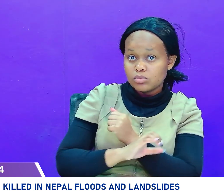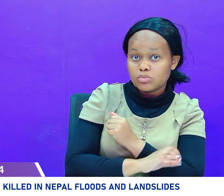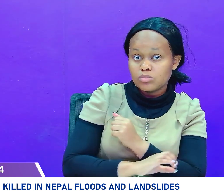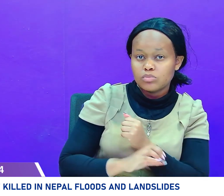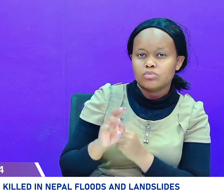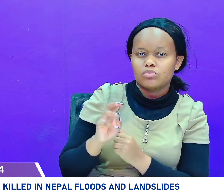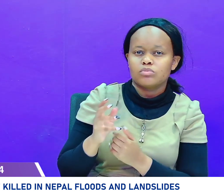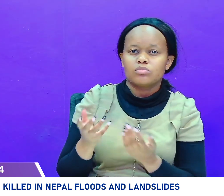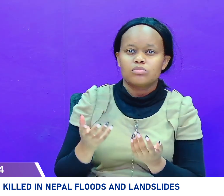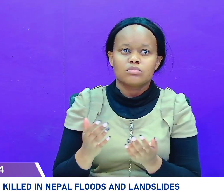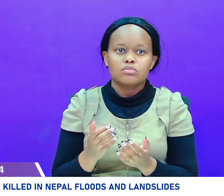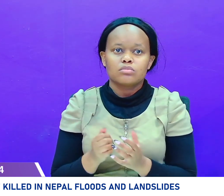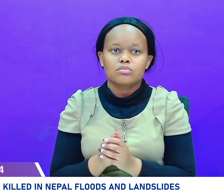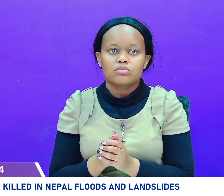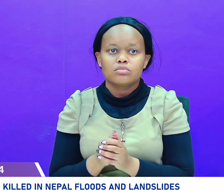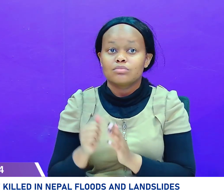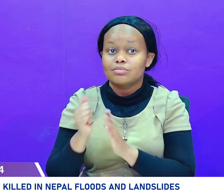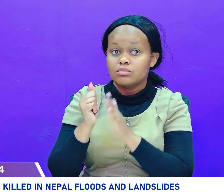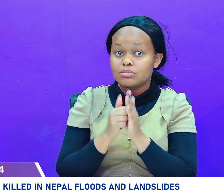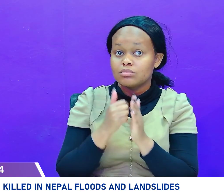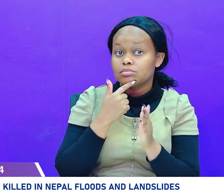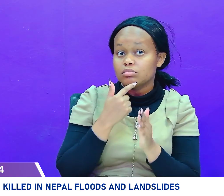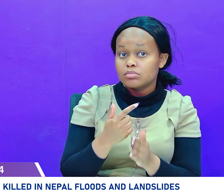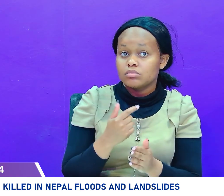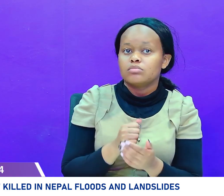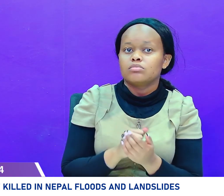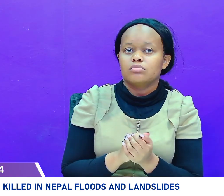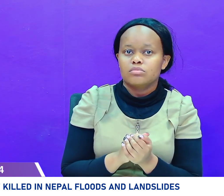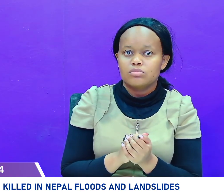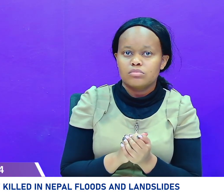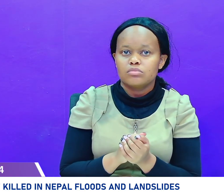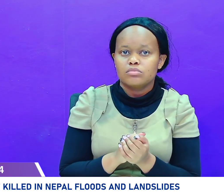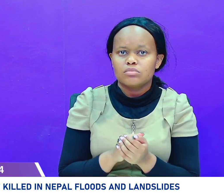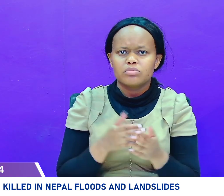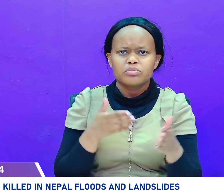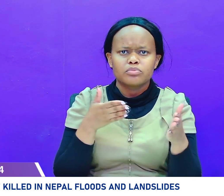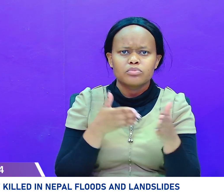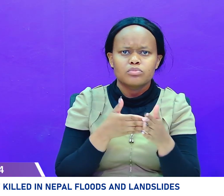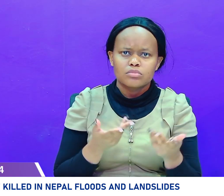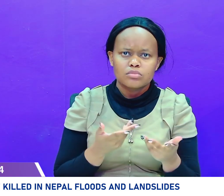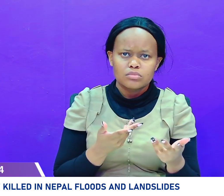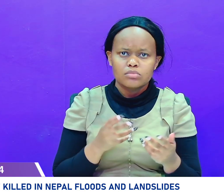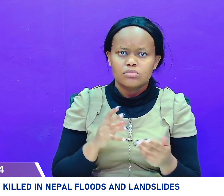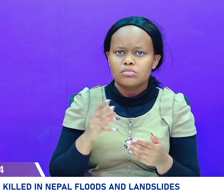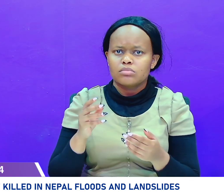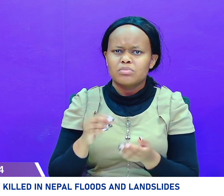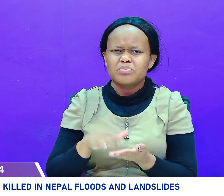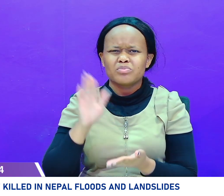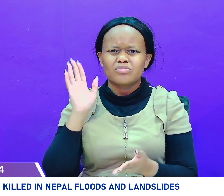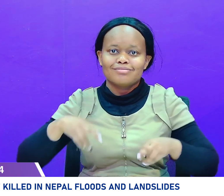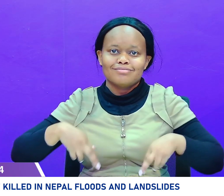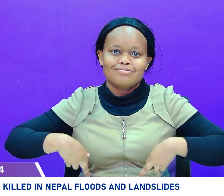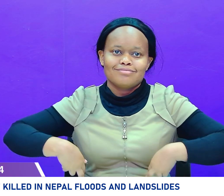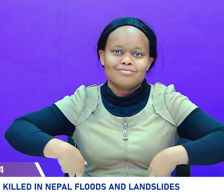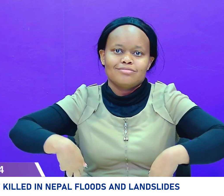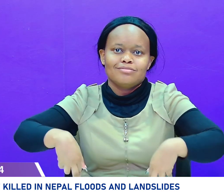The country's disaster management agency said the intense downpour has blocked major roads,